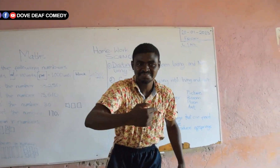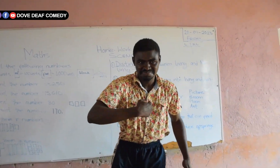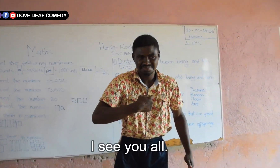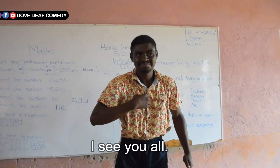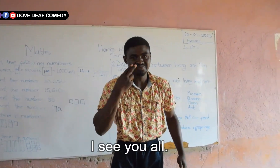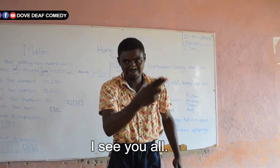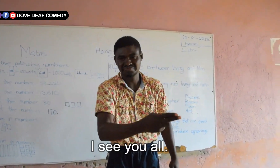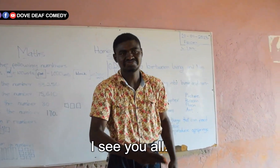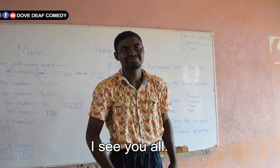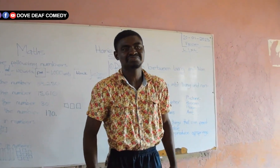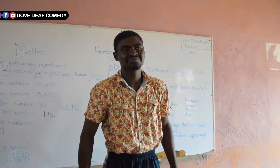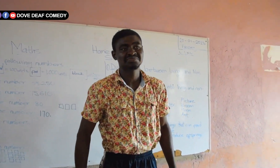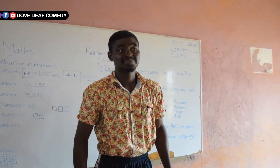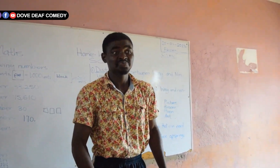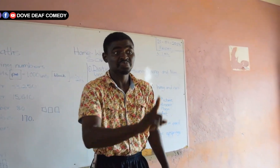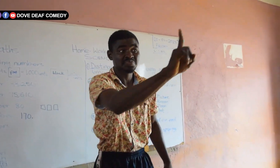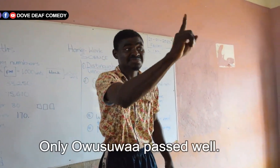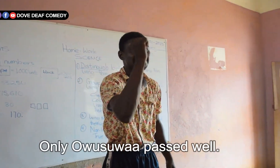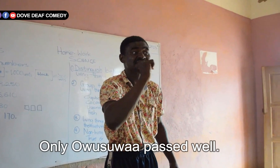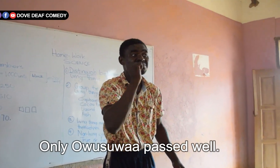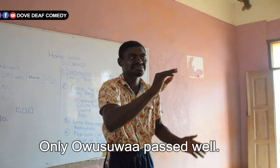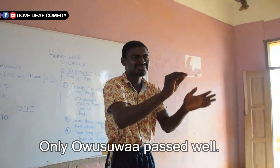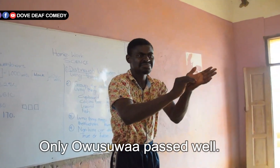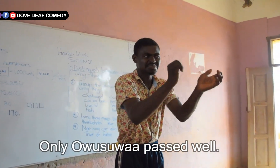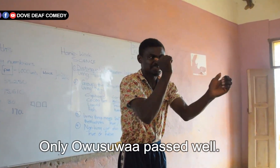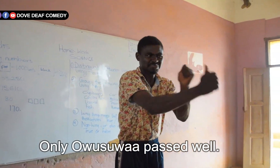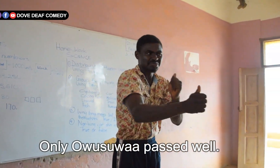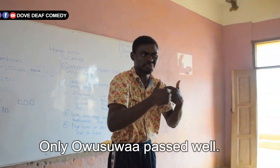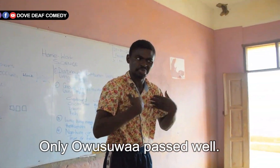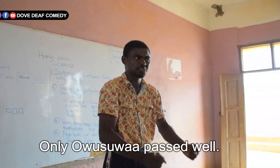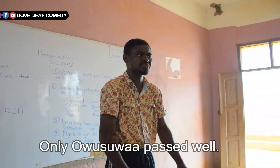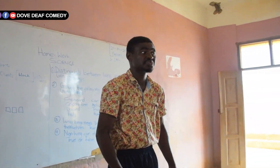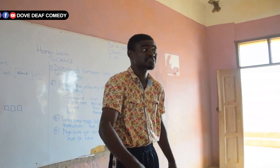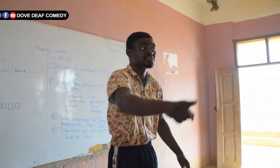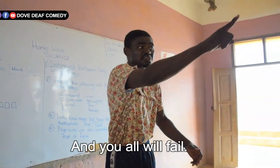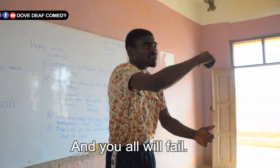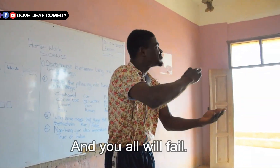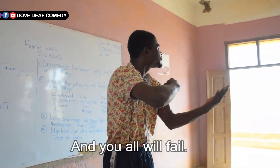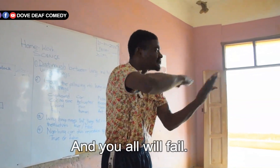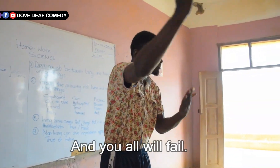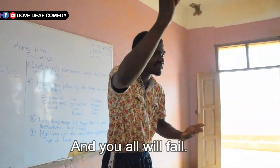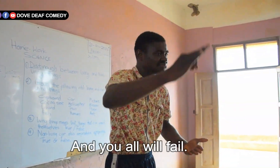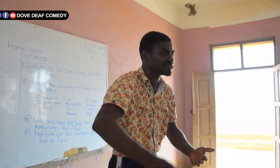I see you all. Only Owusuwa passed well. And you all will fail.